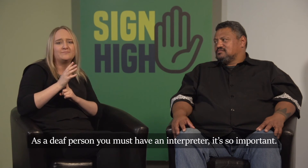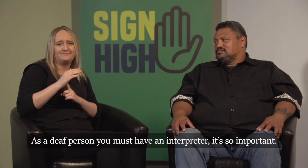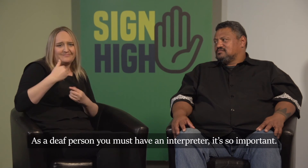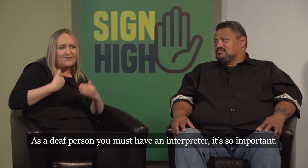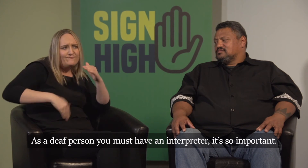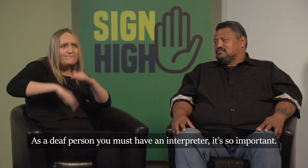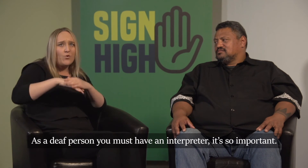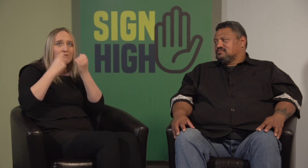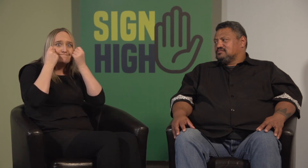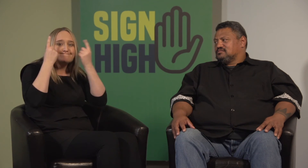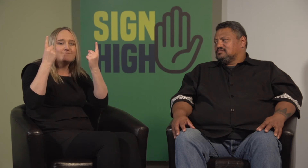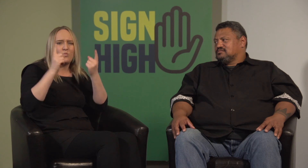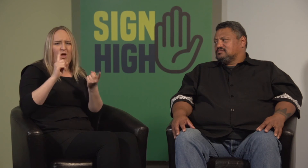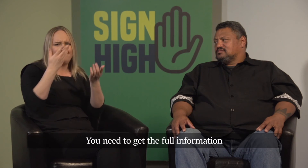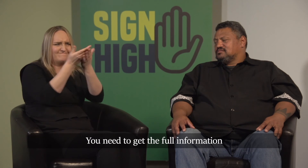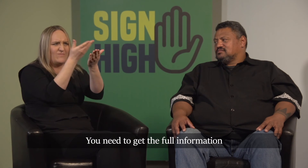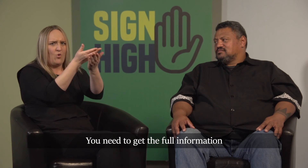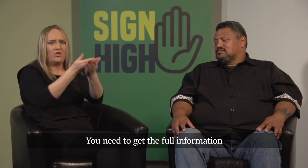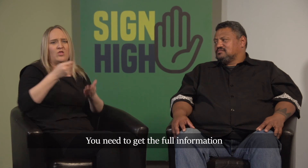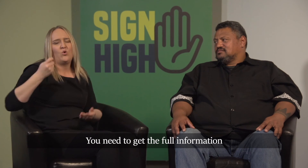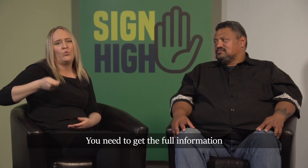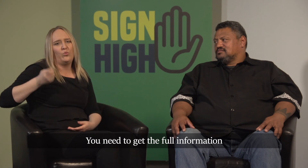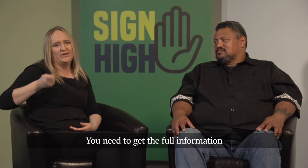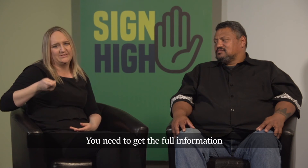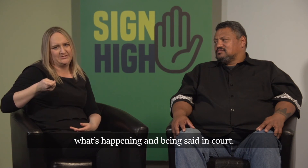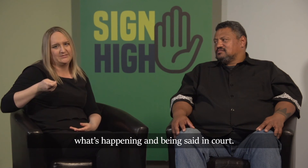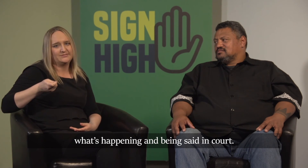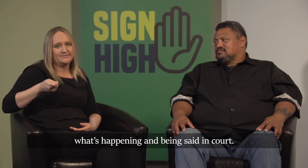so important. You need to get the full information, what's